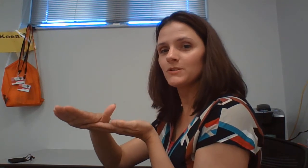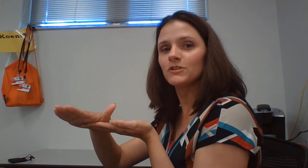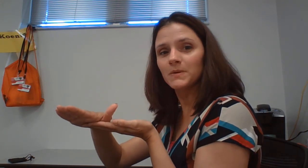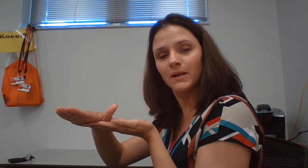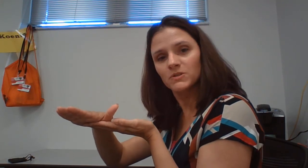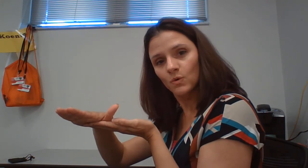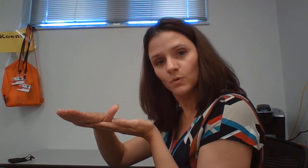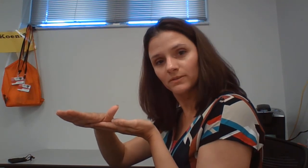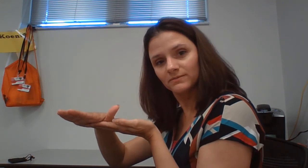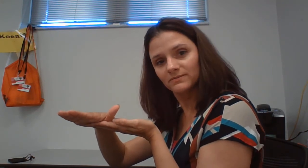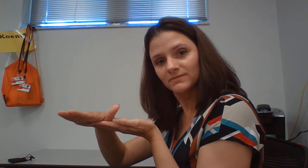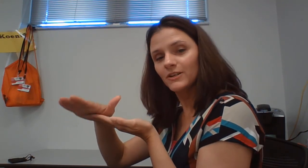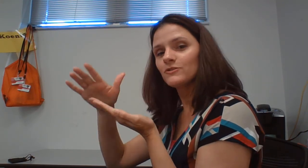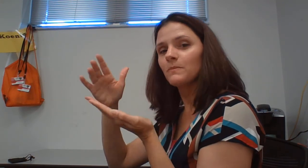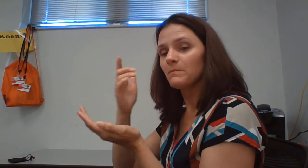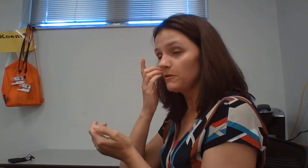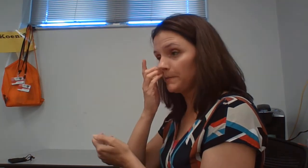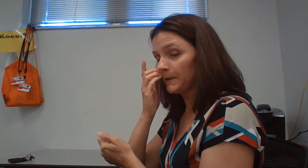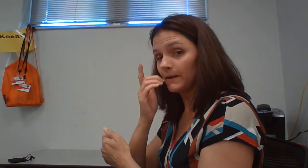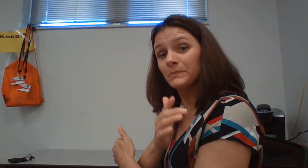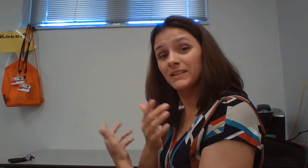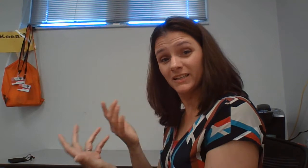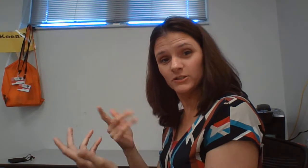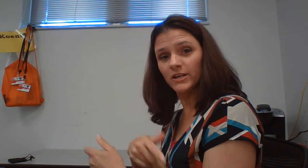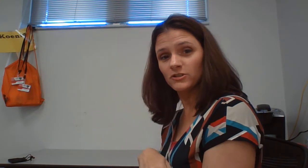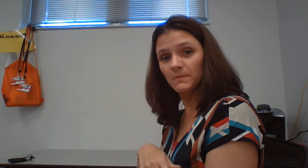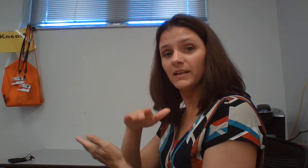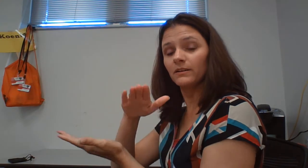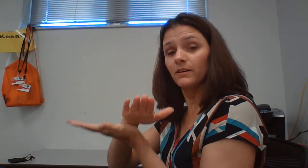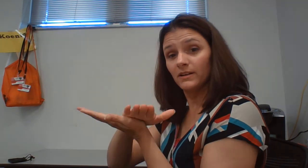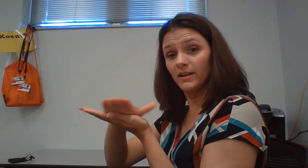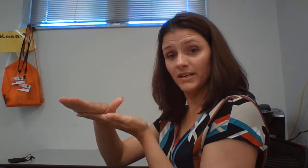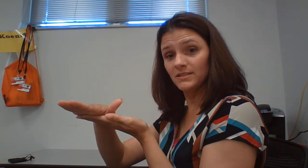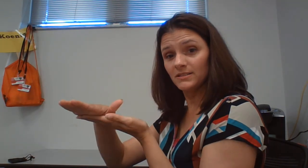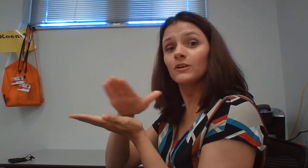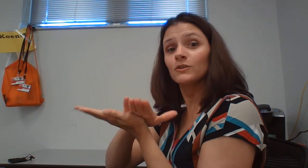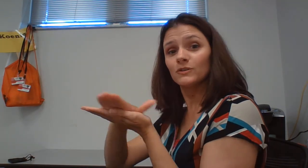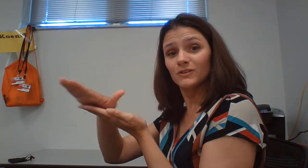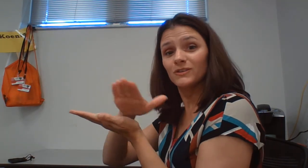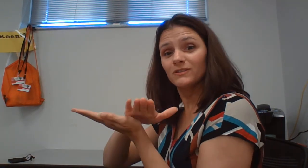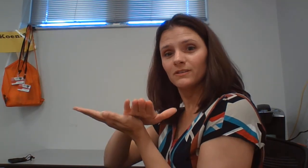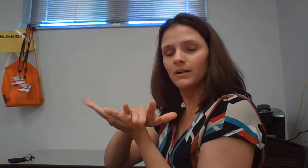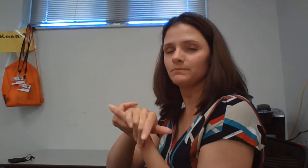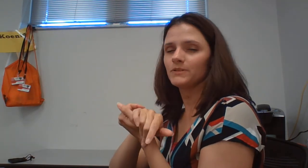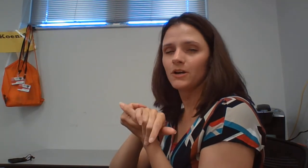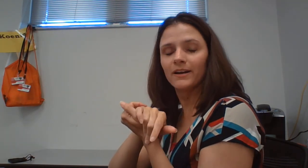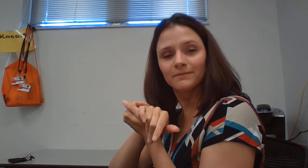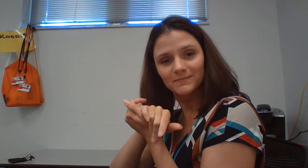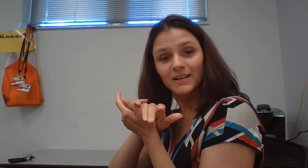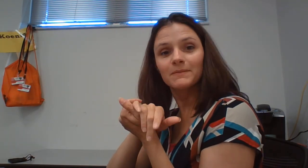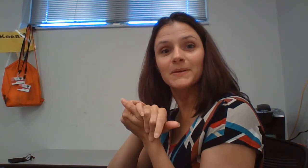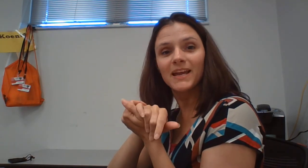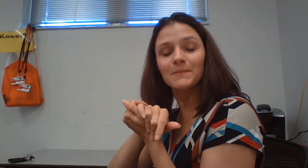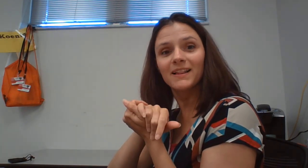just became school. So my movement completely changed the meaning. Nice. Sorry. Became